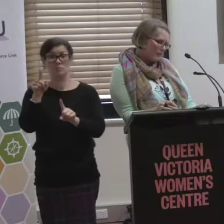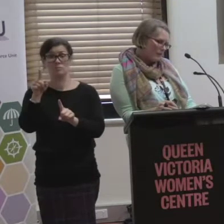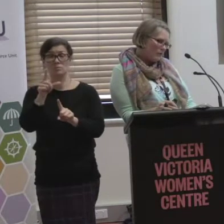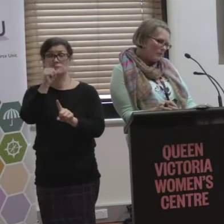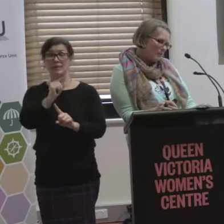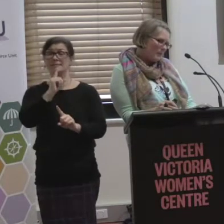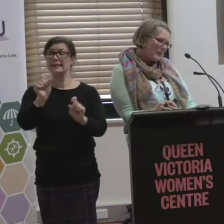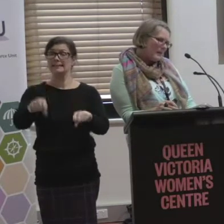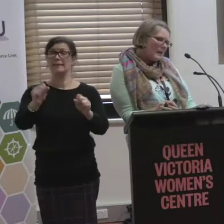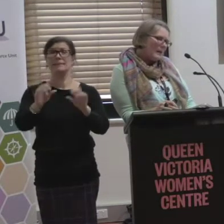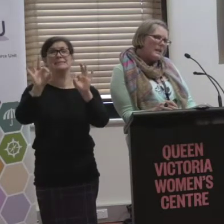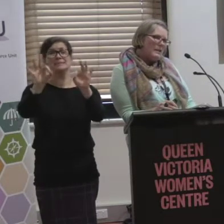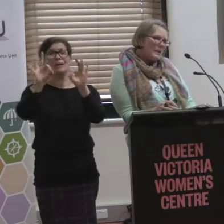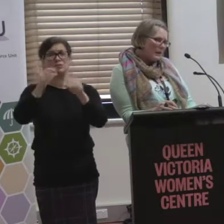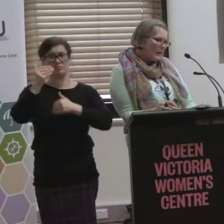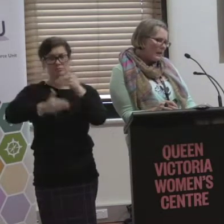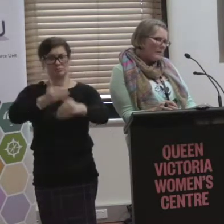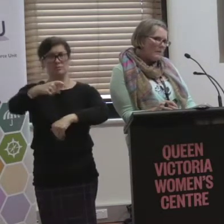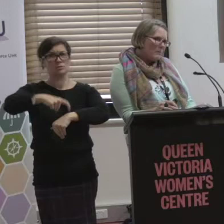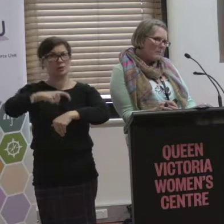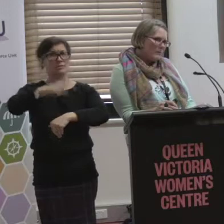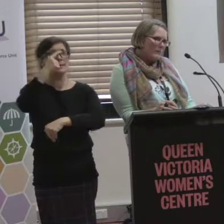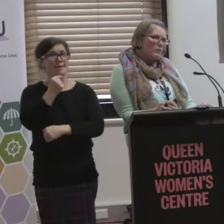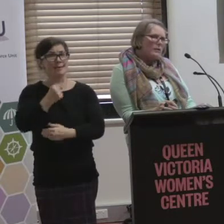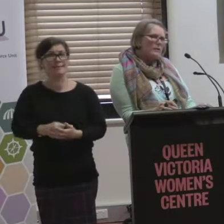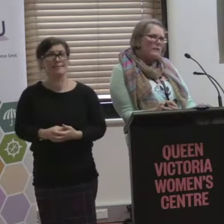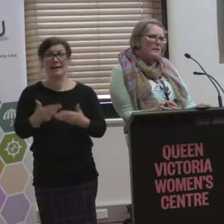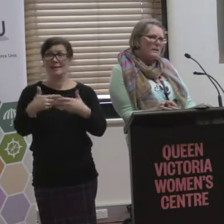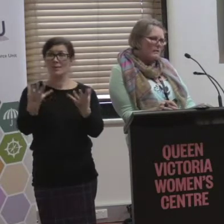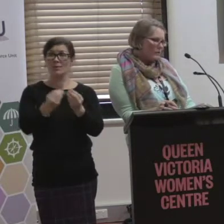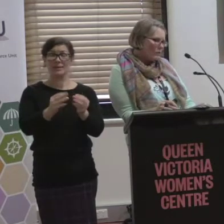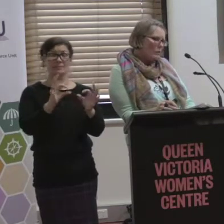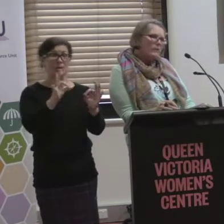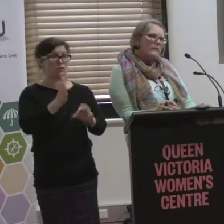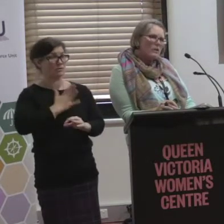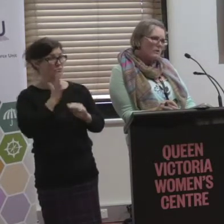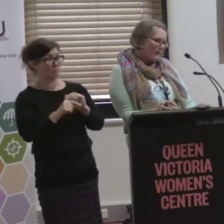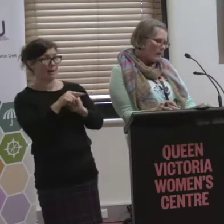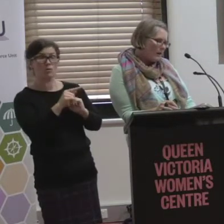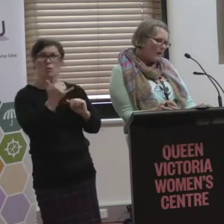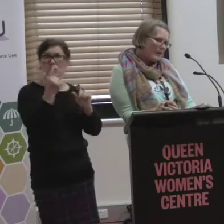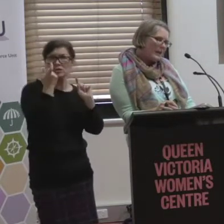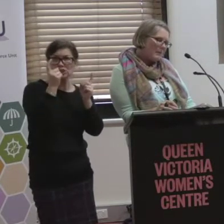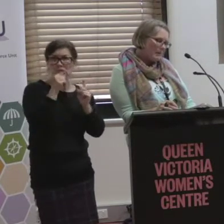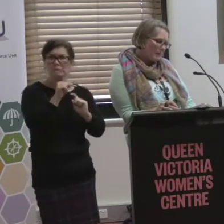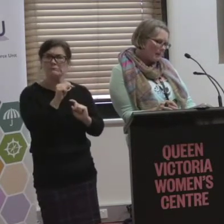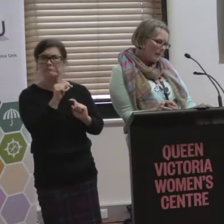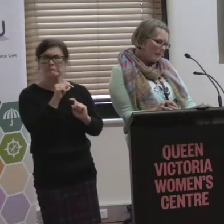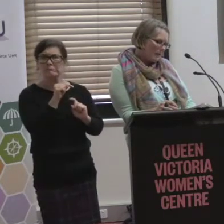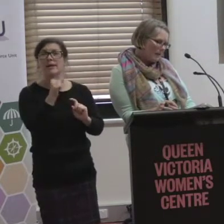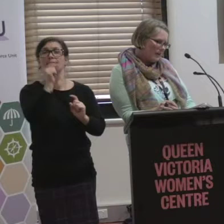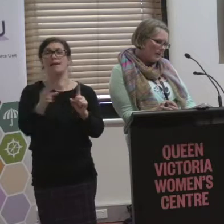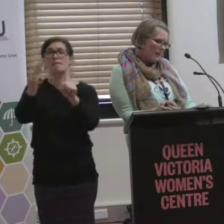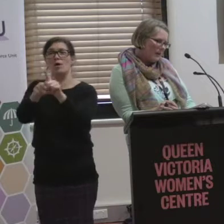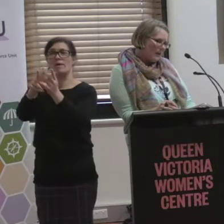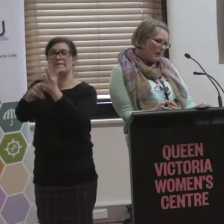special procedures. And anyone with a special interest in an individual or concern about their welfare can make an application